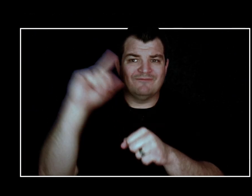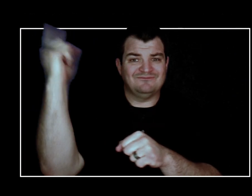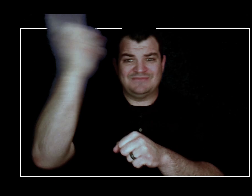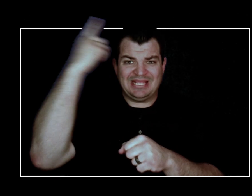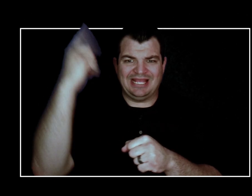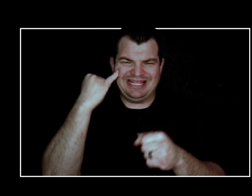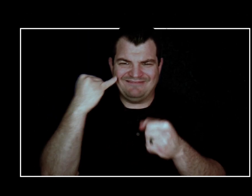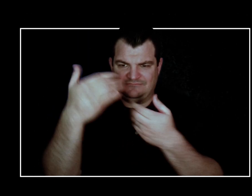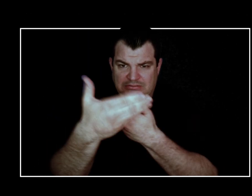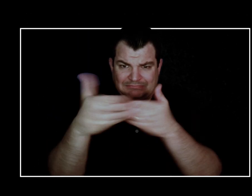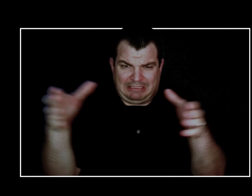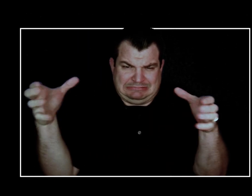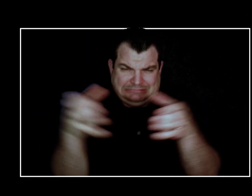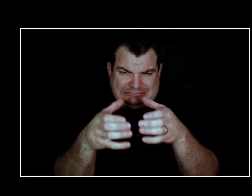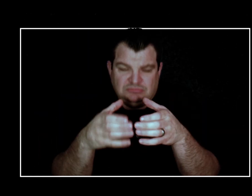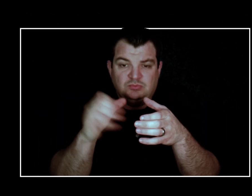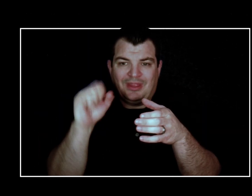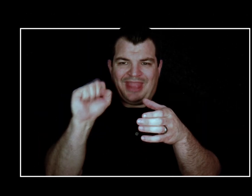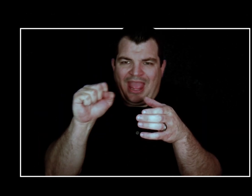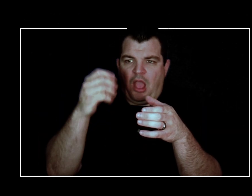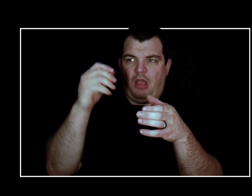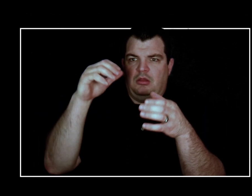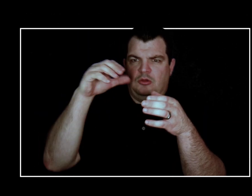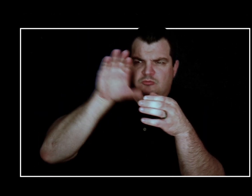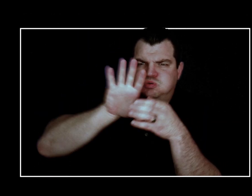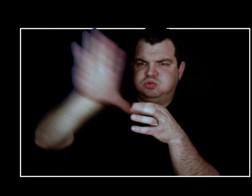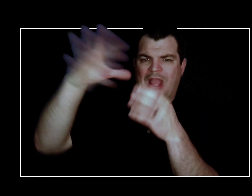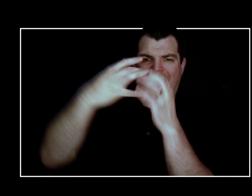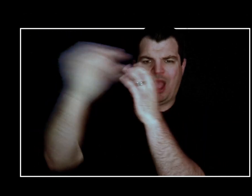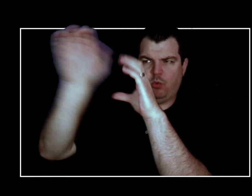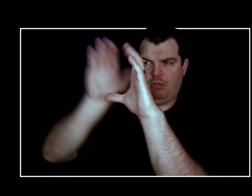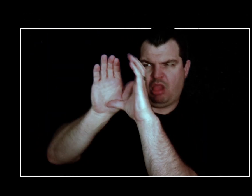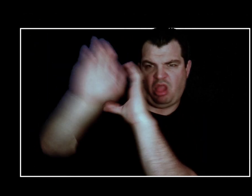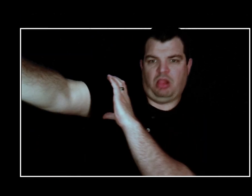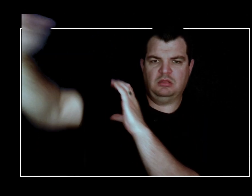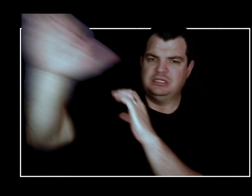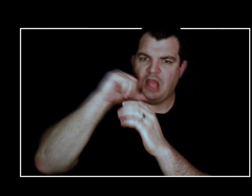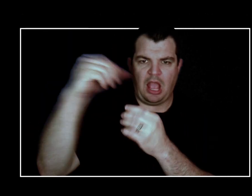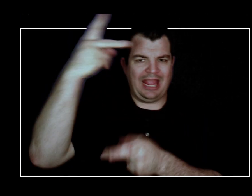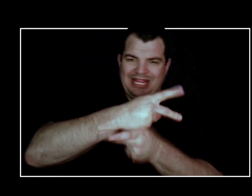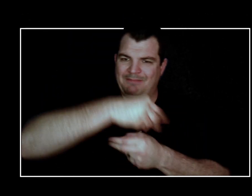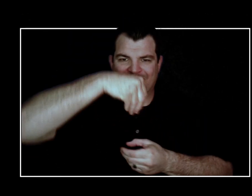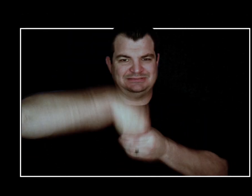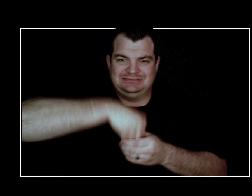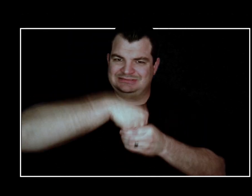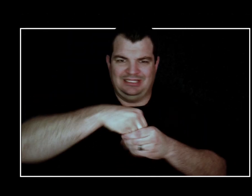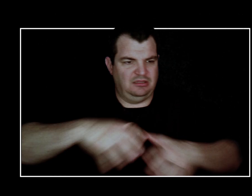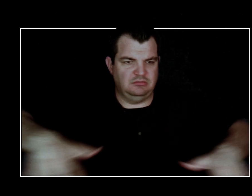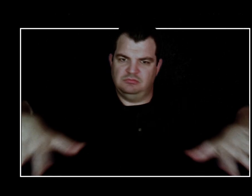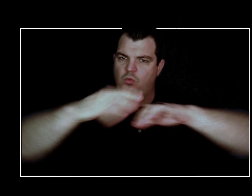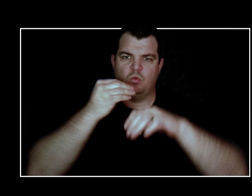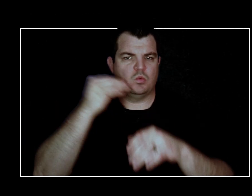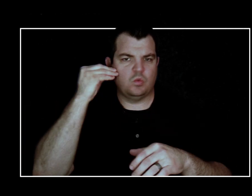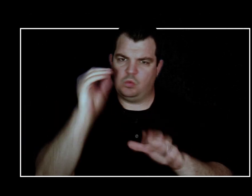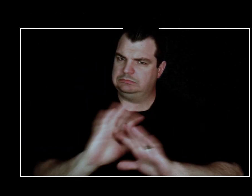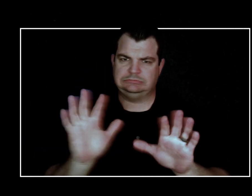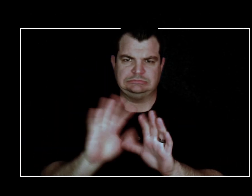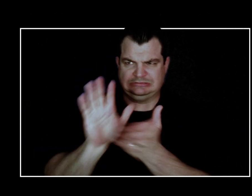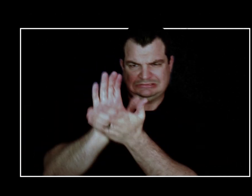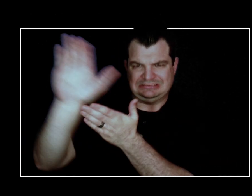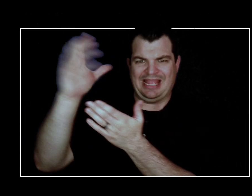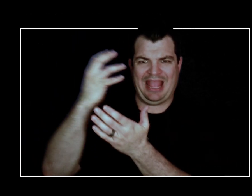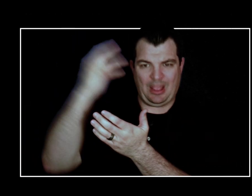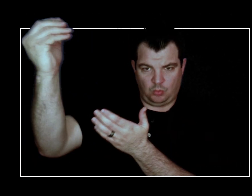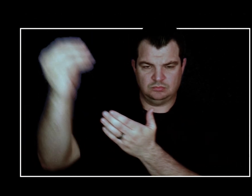in contained spaces or so that they blow outdoors, so they don't blow bits of mold around the rest of your